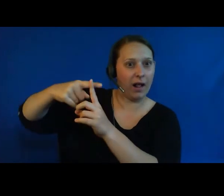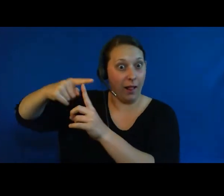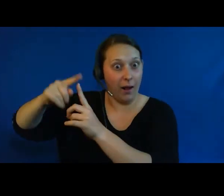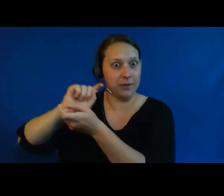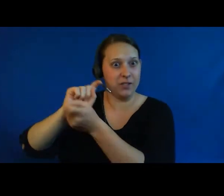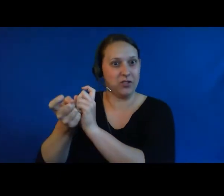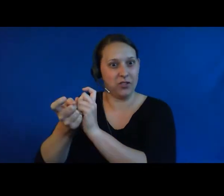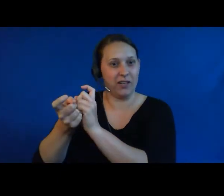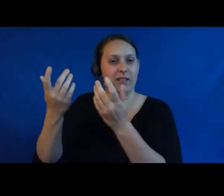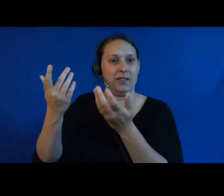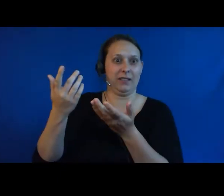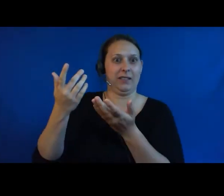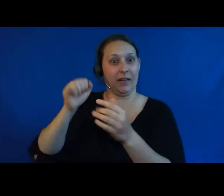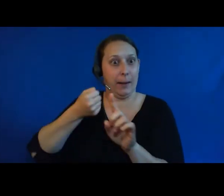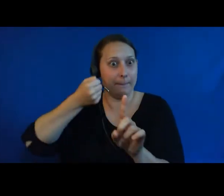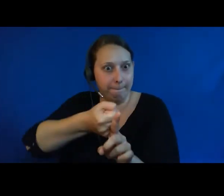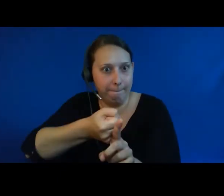helped.